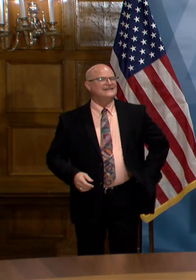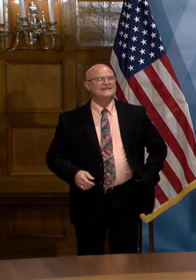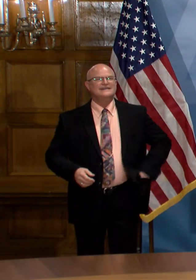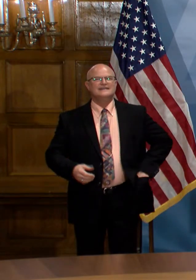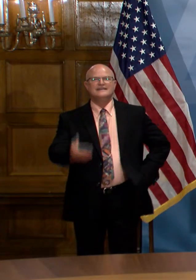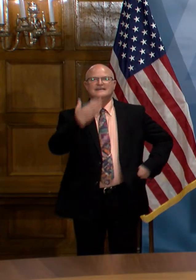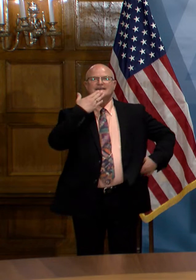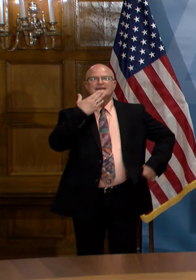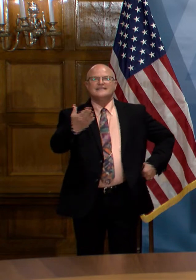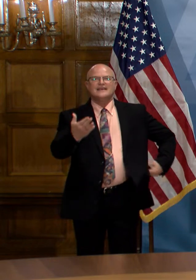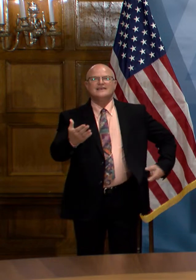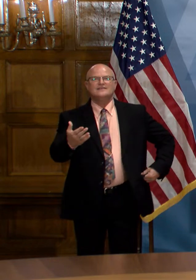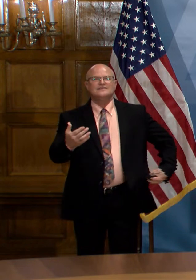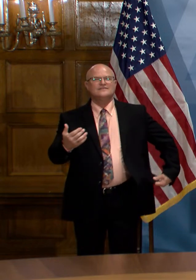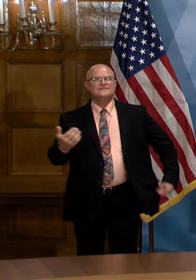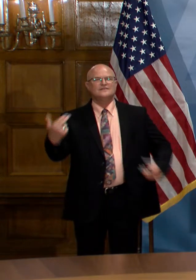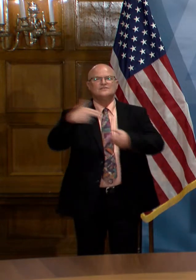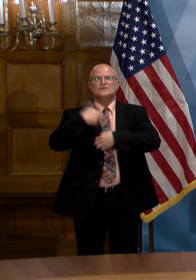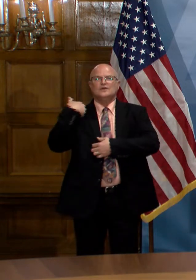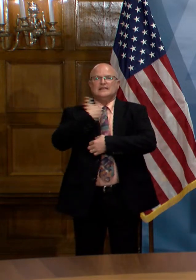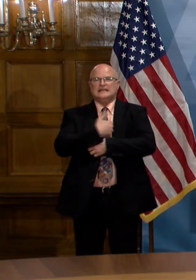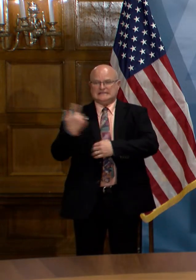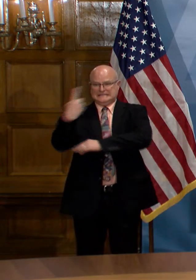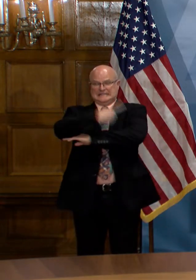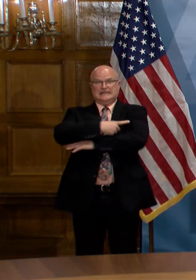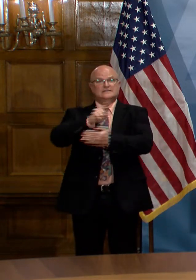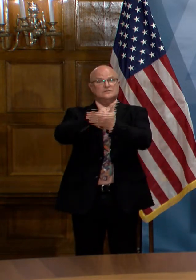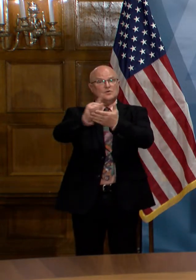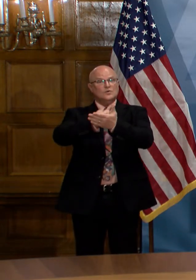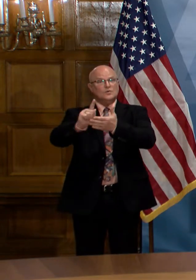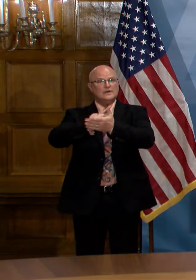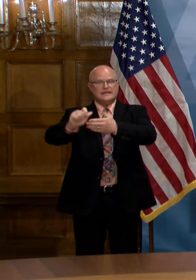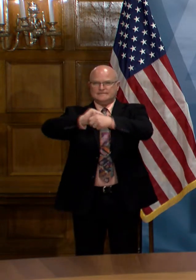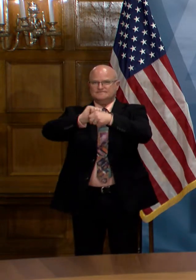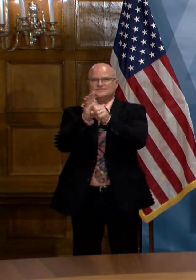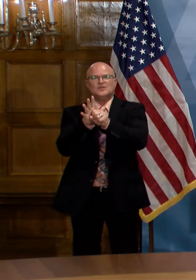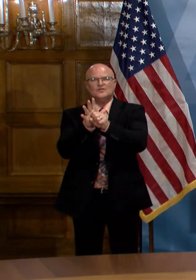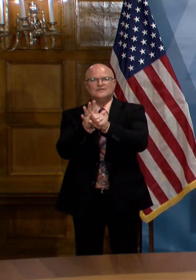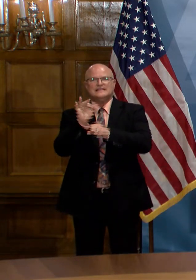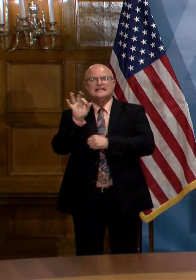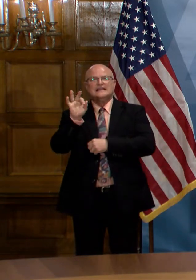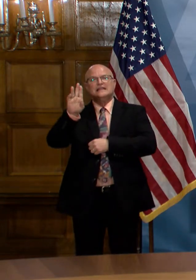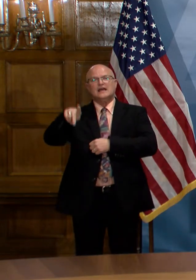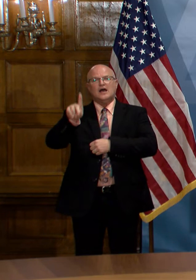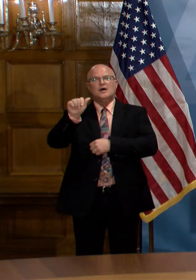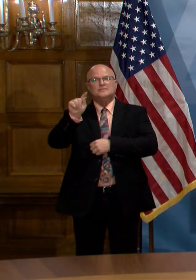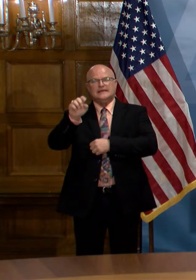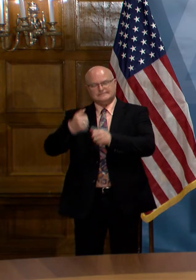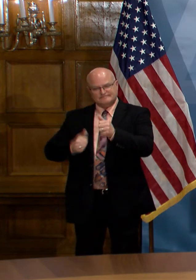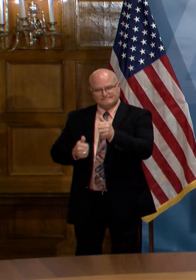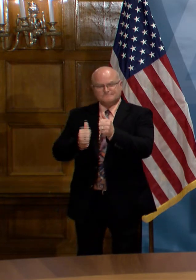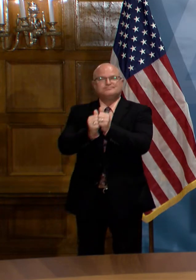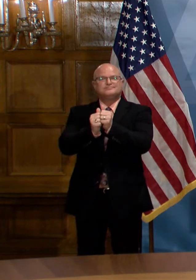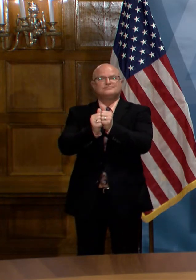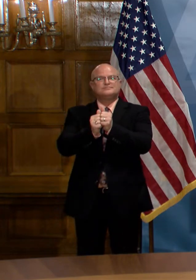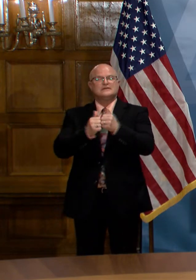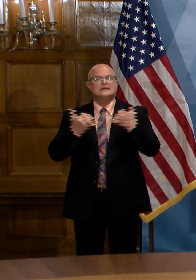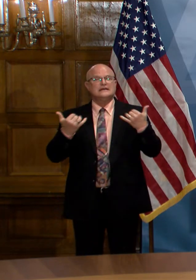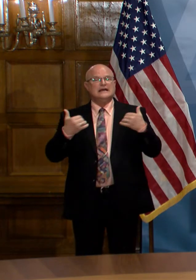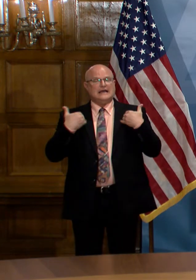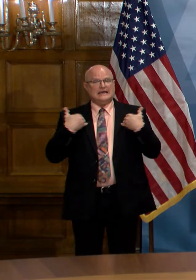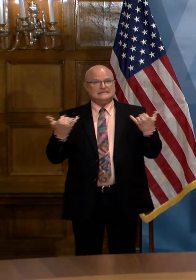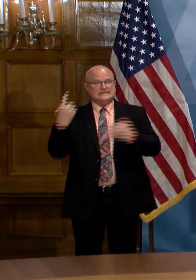Thank you for joining me for today's weekly COVID-19 update. I'm pleased to be joined